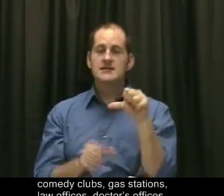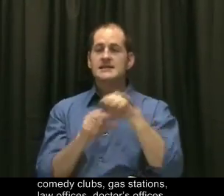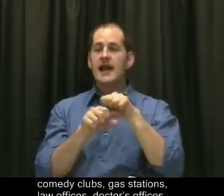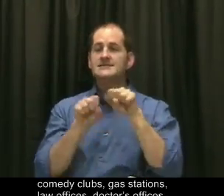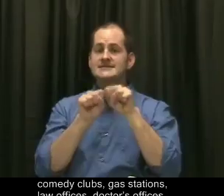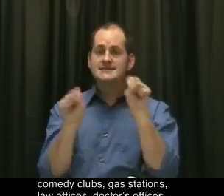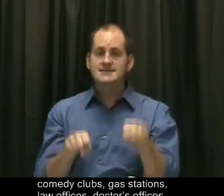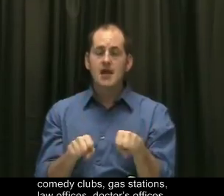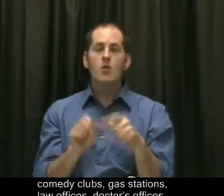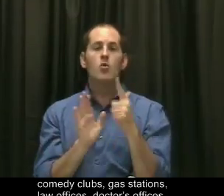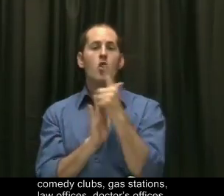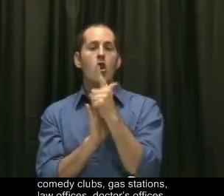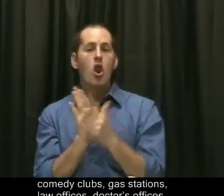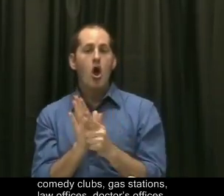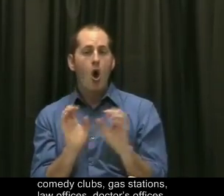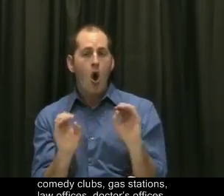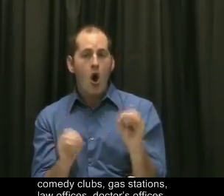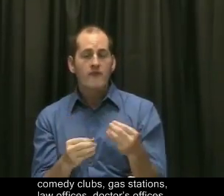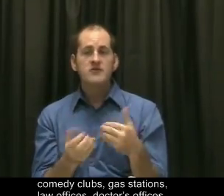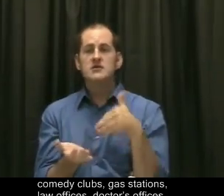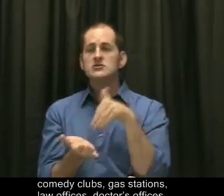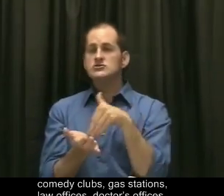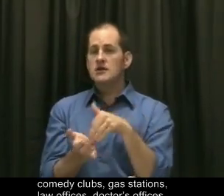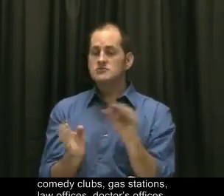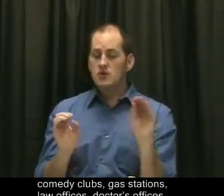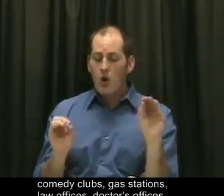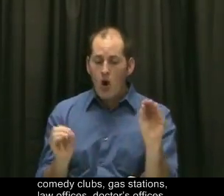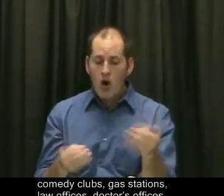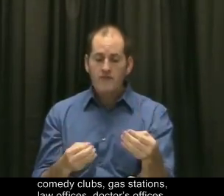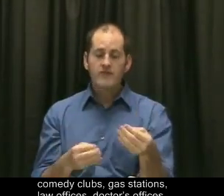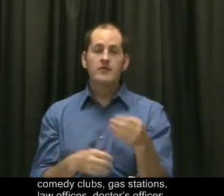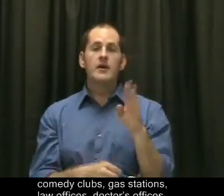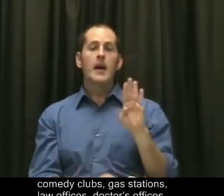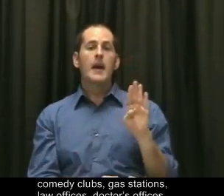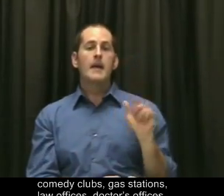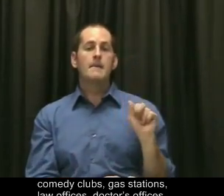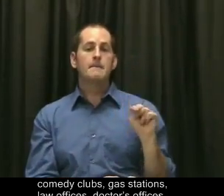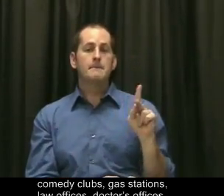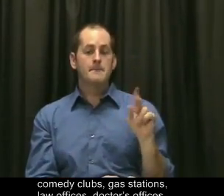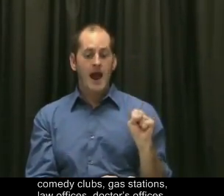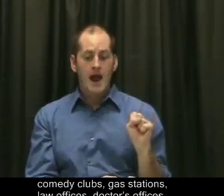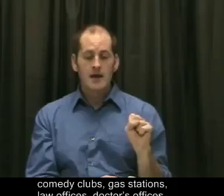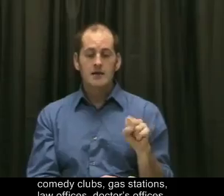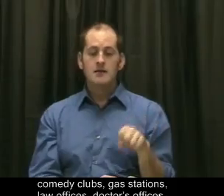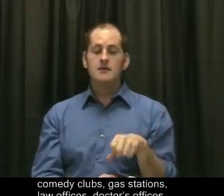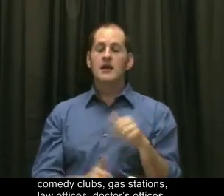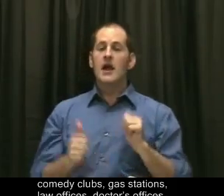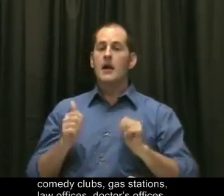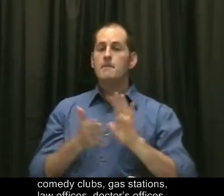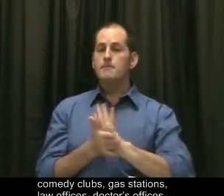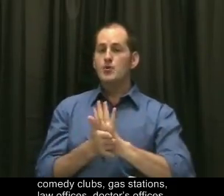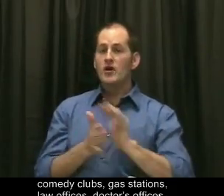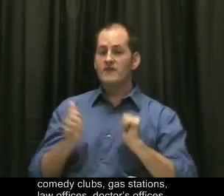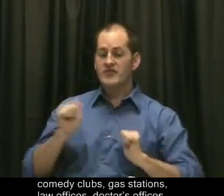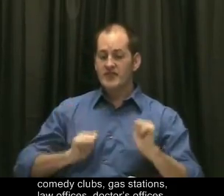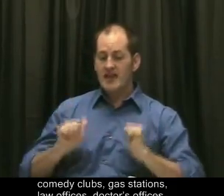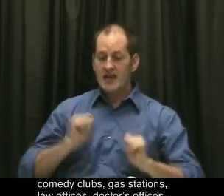comedy clubs, gas stations, law offices, doctor's offices, banks, movie theaters,